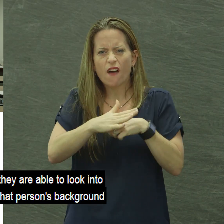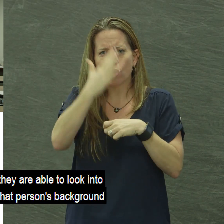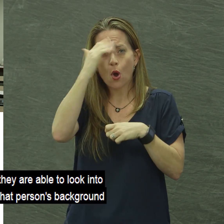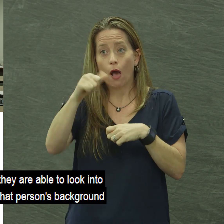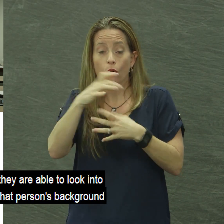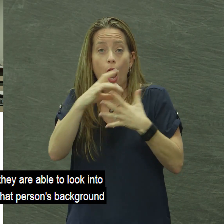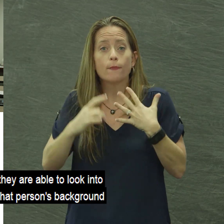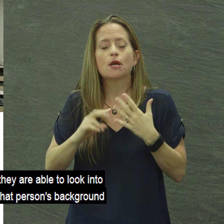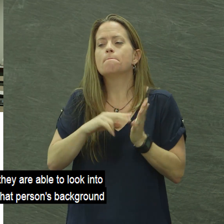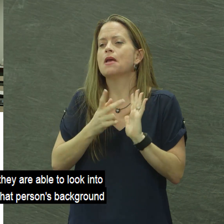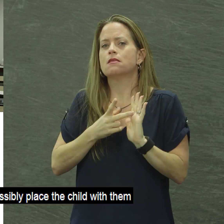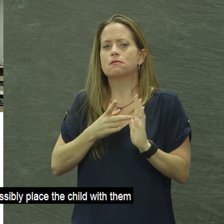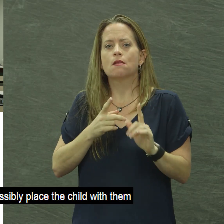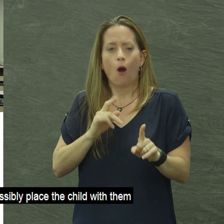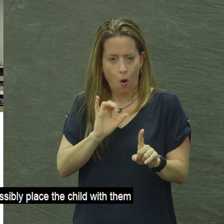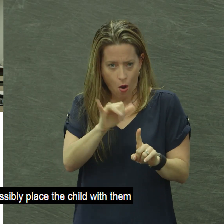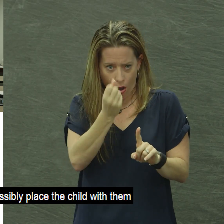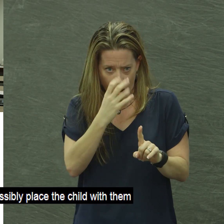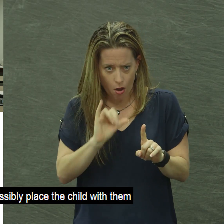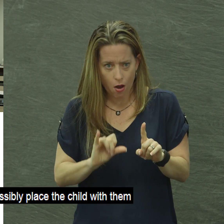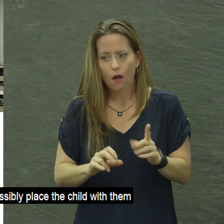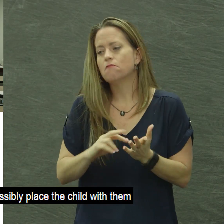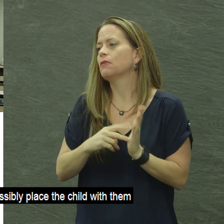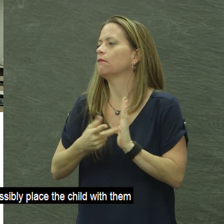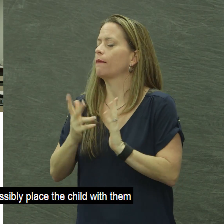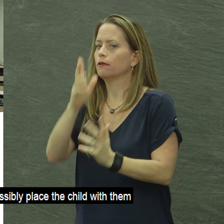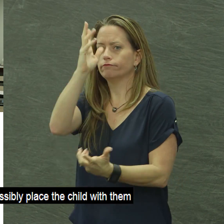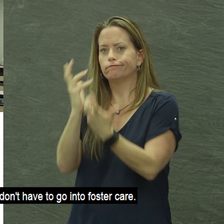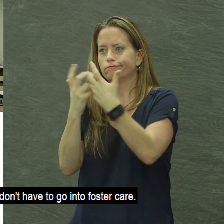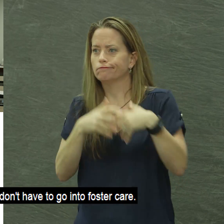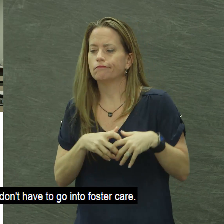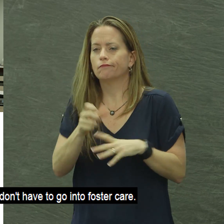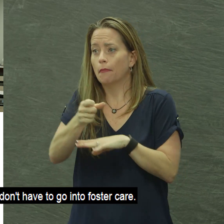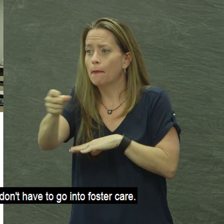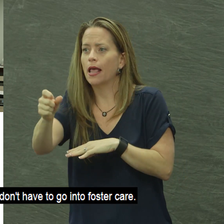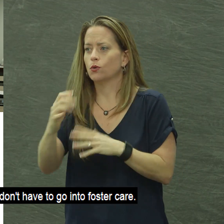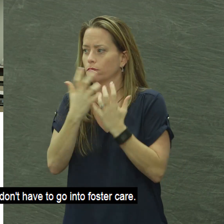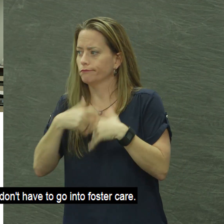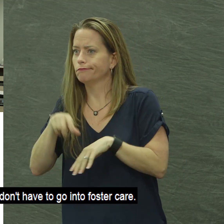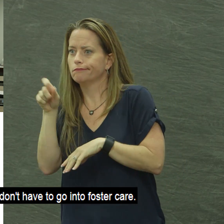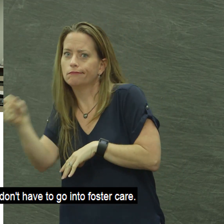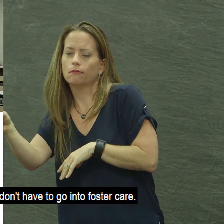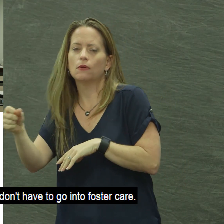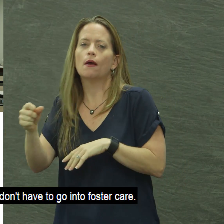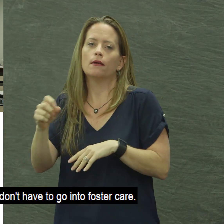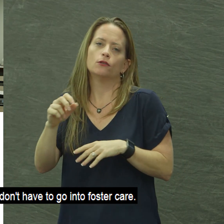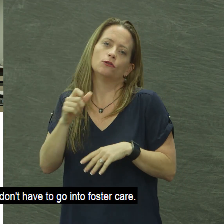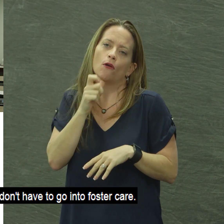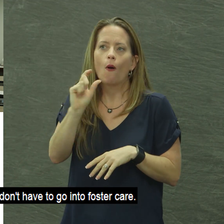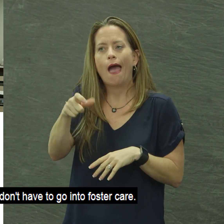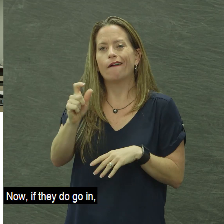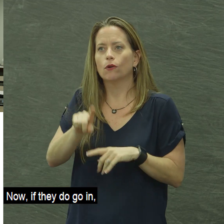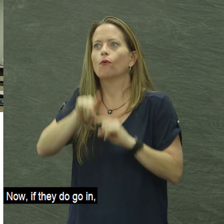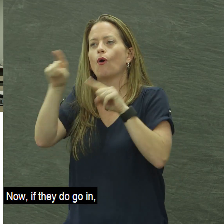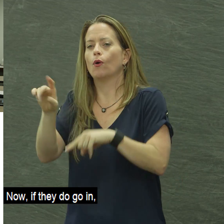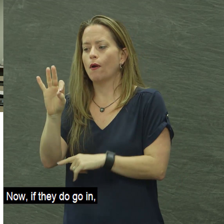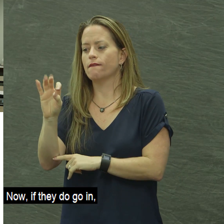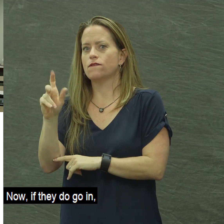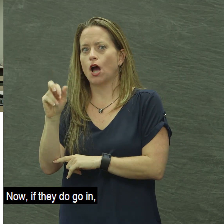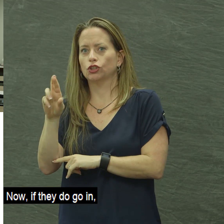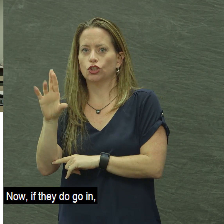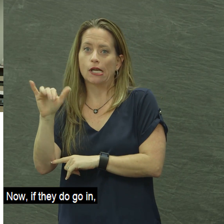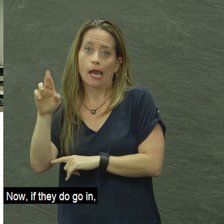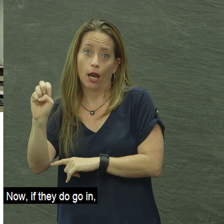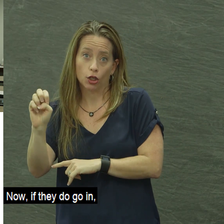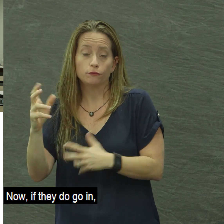look into that person's background and possibly place the child with them so they don't have to go into foster care. Now, if